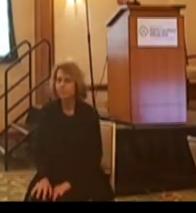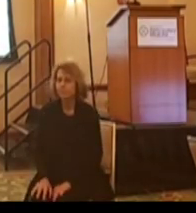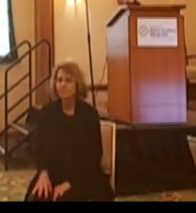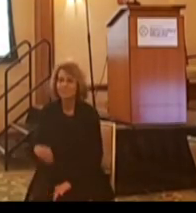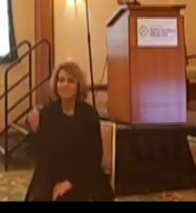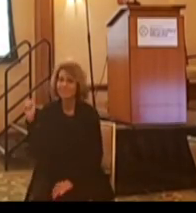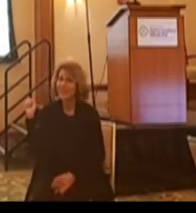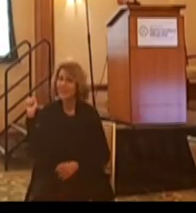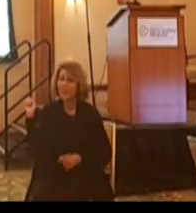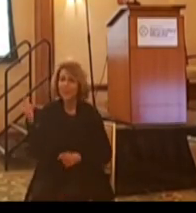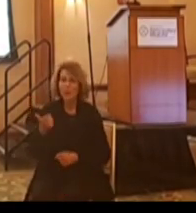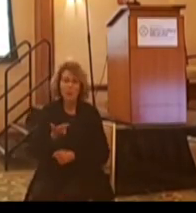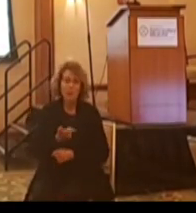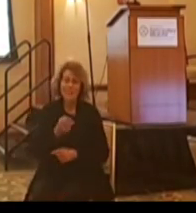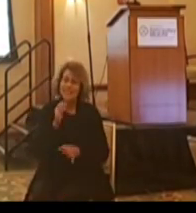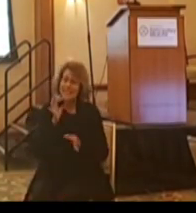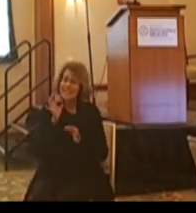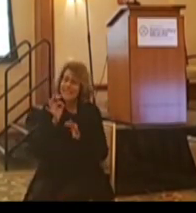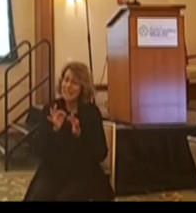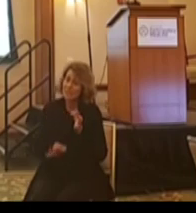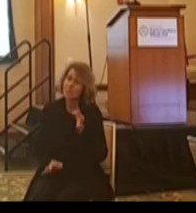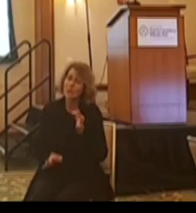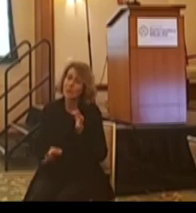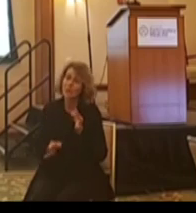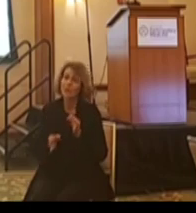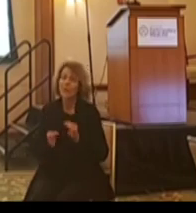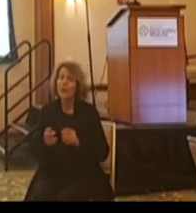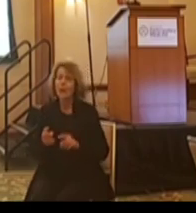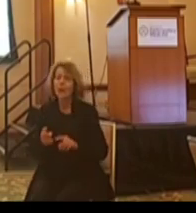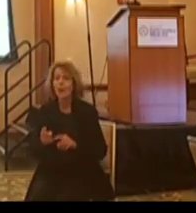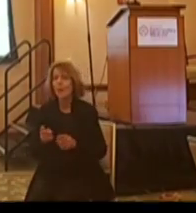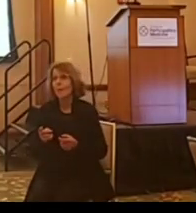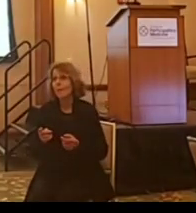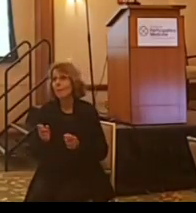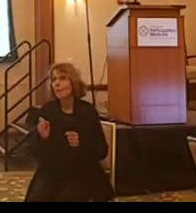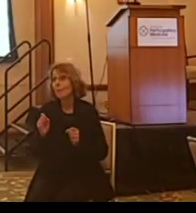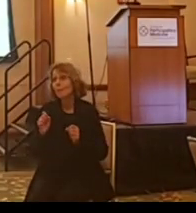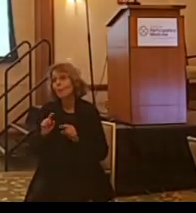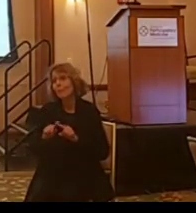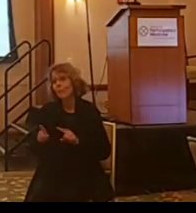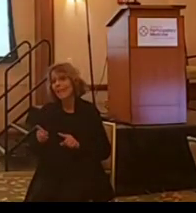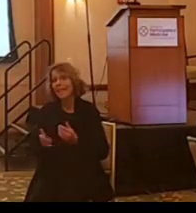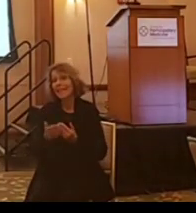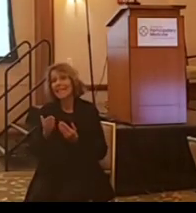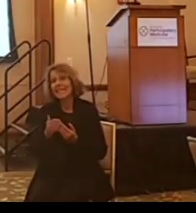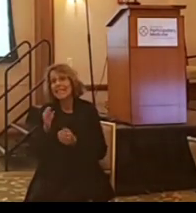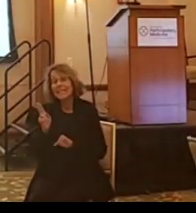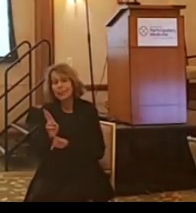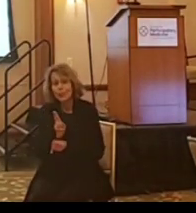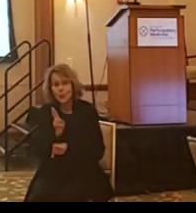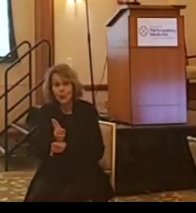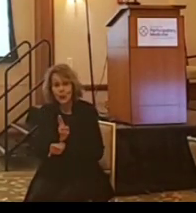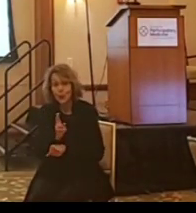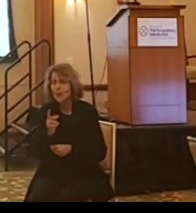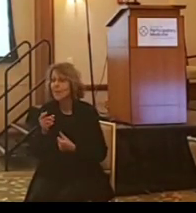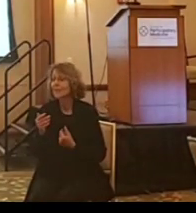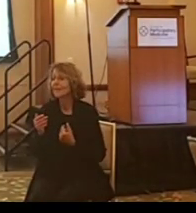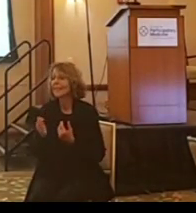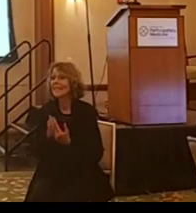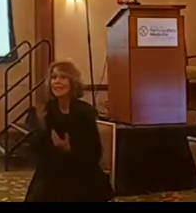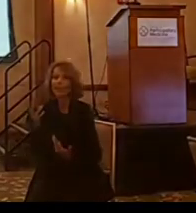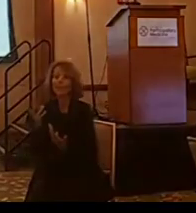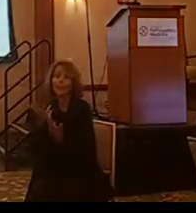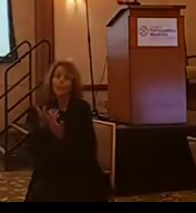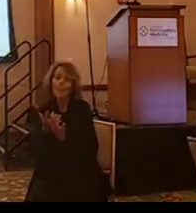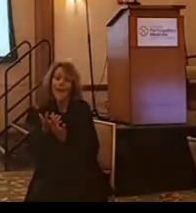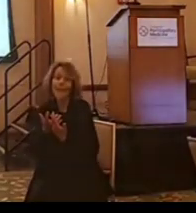simple little tools that can kind of fit into care as it exists right now, which, you know, really is defined by that